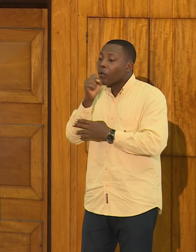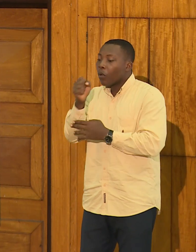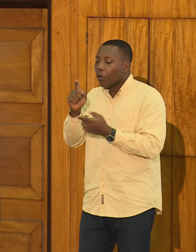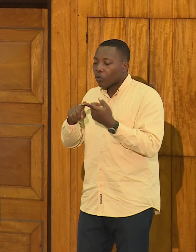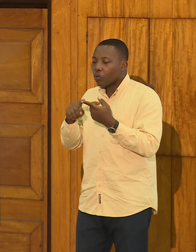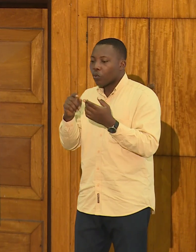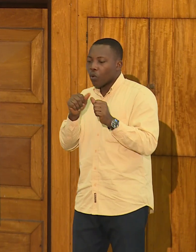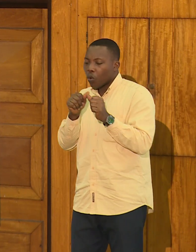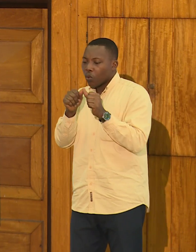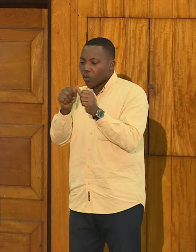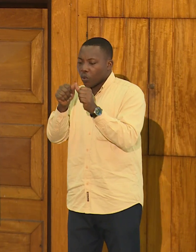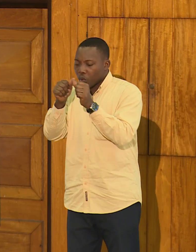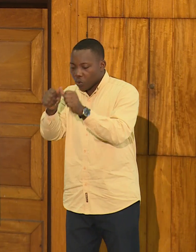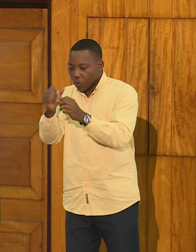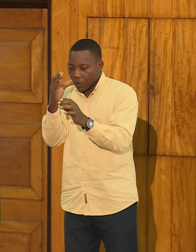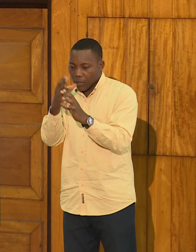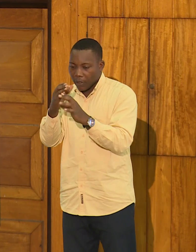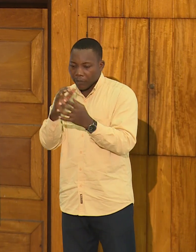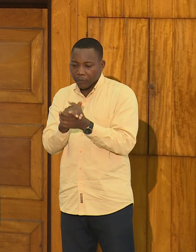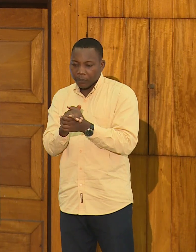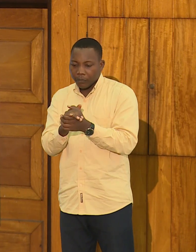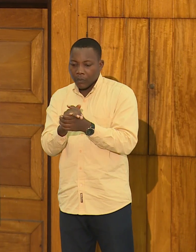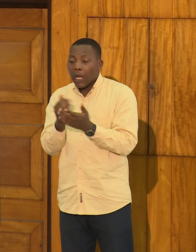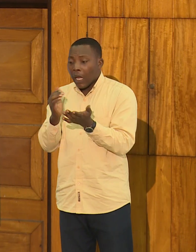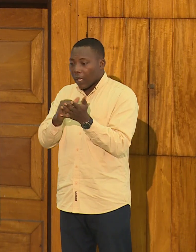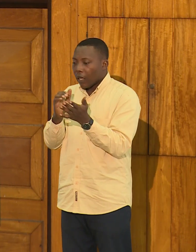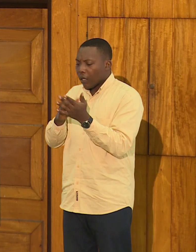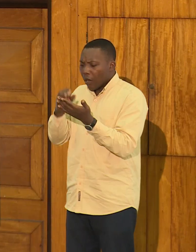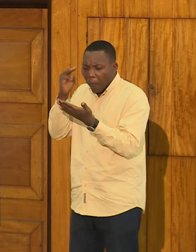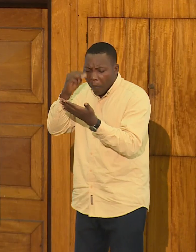care. And furthermore, regular monitoring of